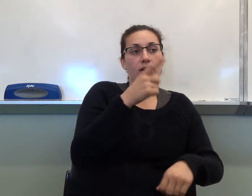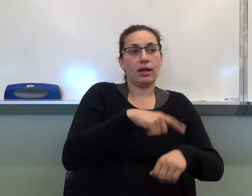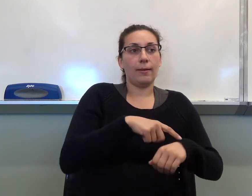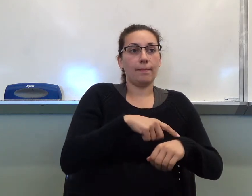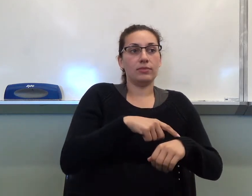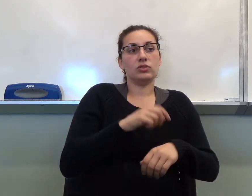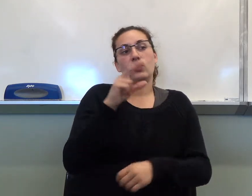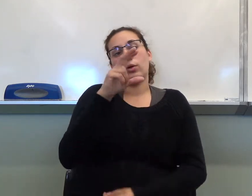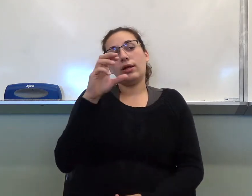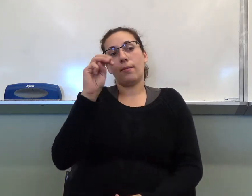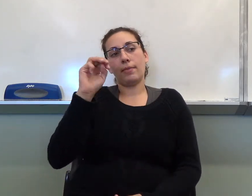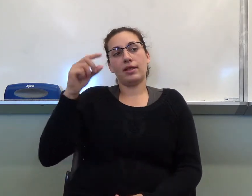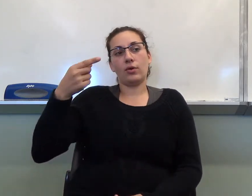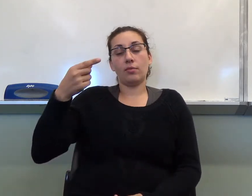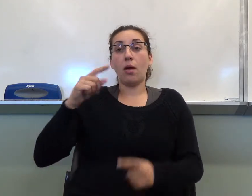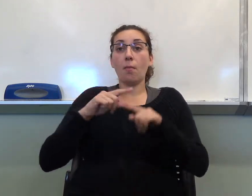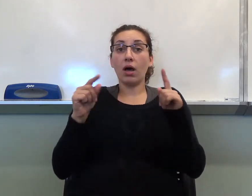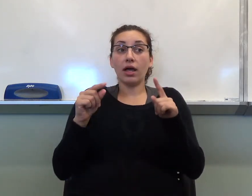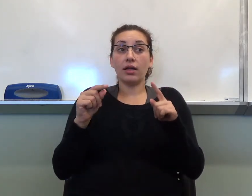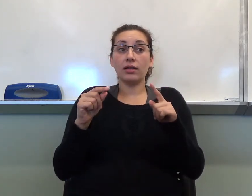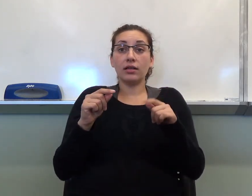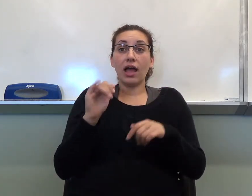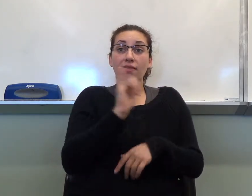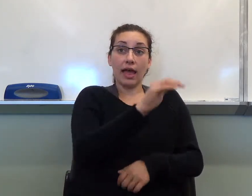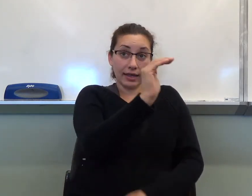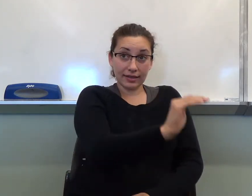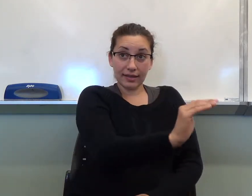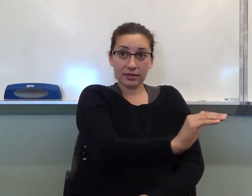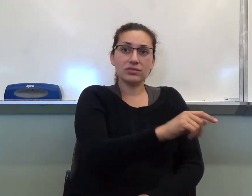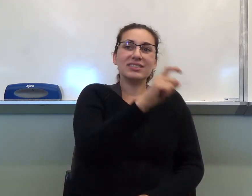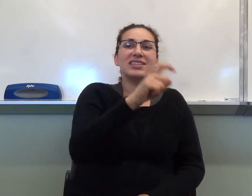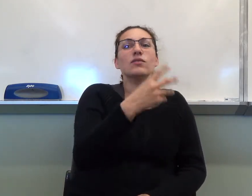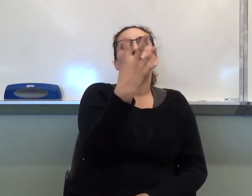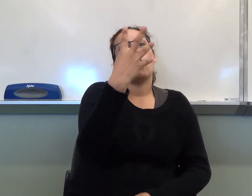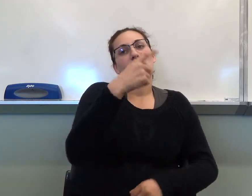Okay, it's given 4 times a day, and they want to know how much does the child get in 10 days.